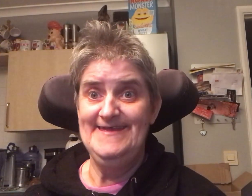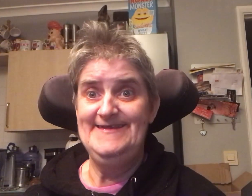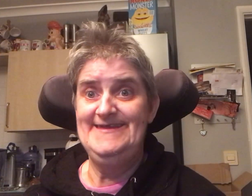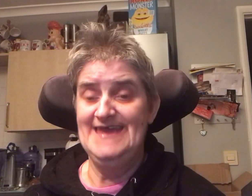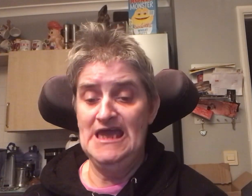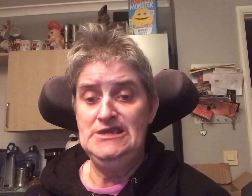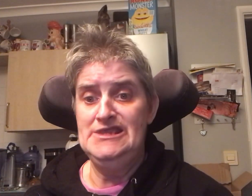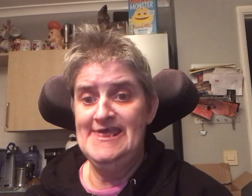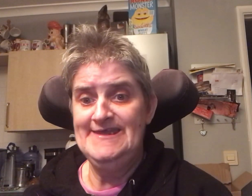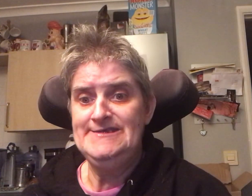It's a